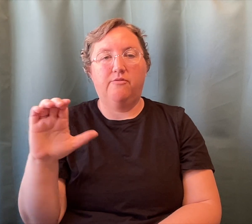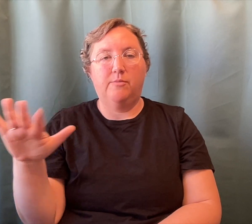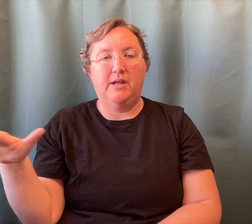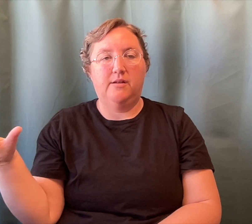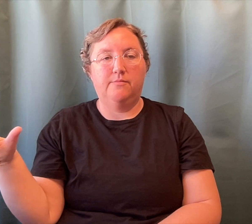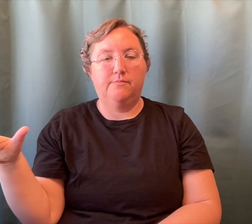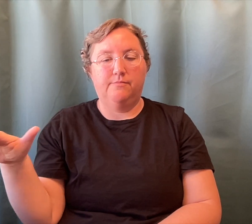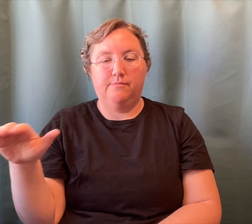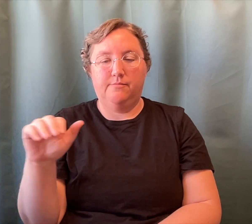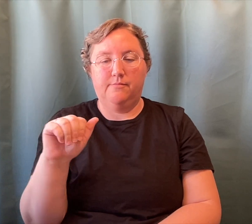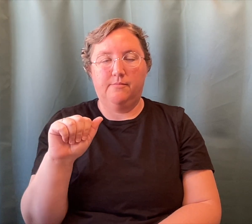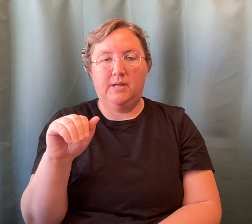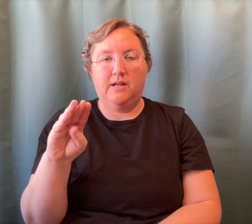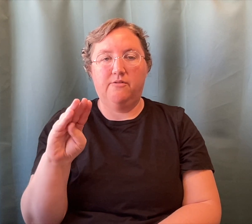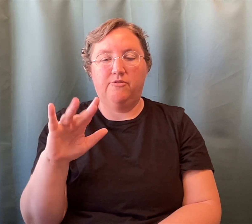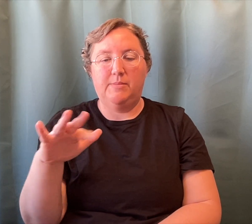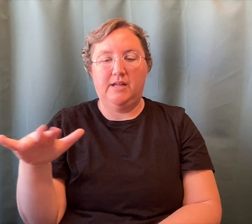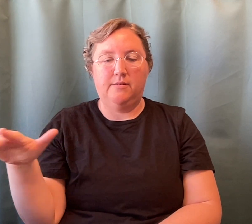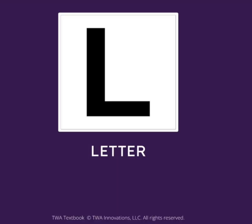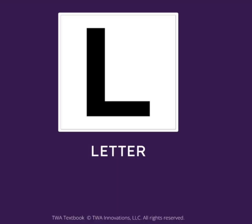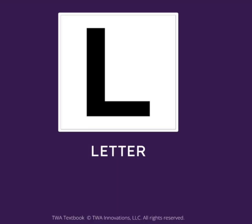Alphabet. Alphabet.